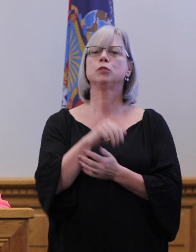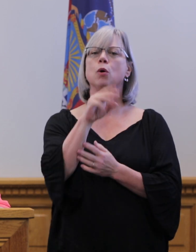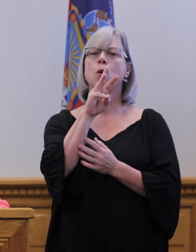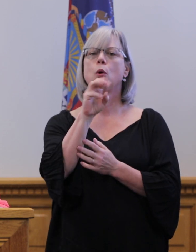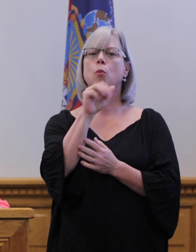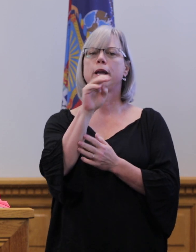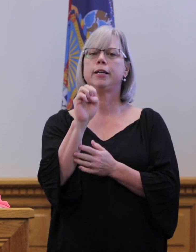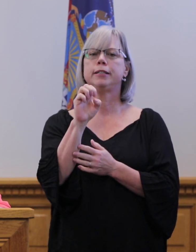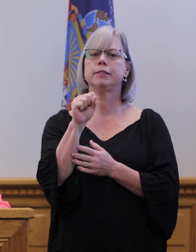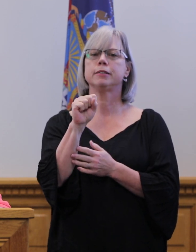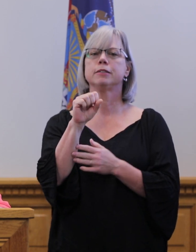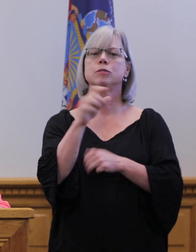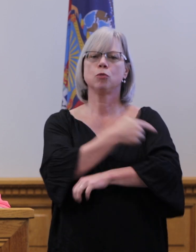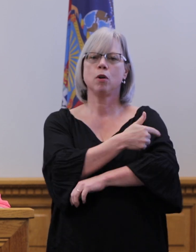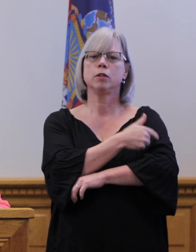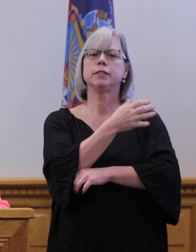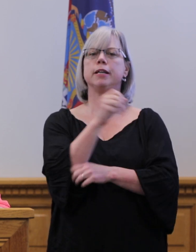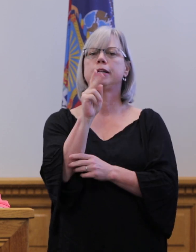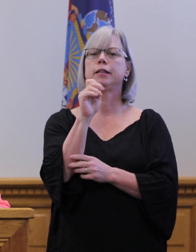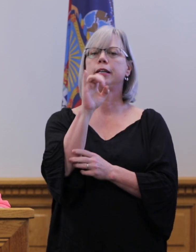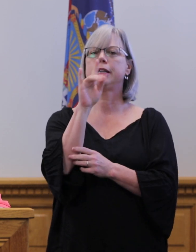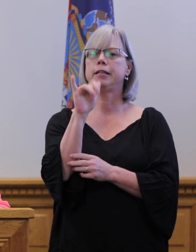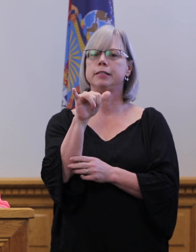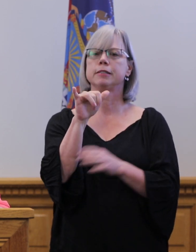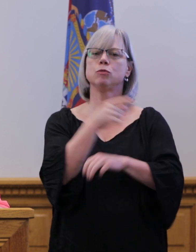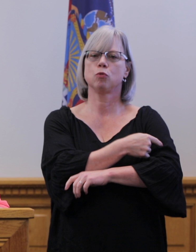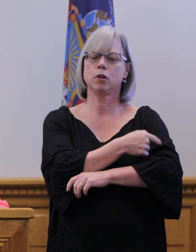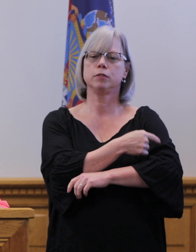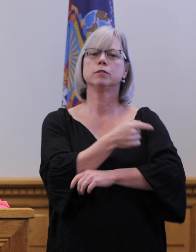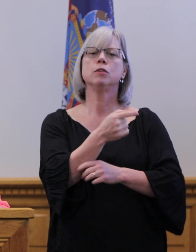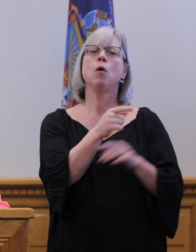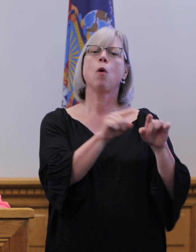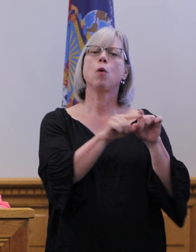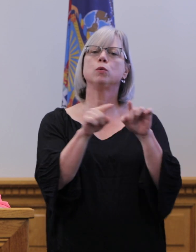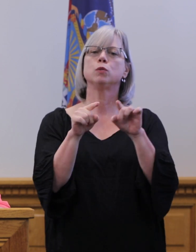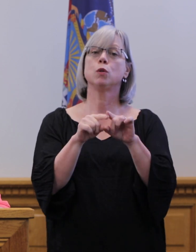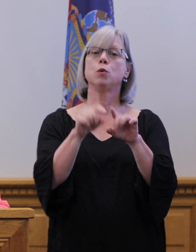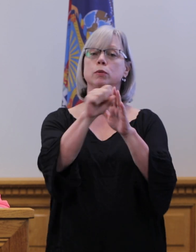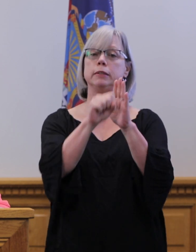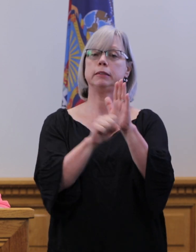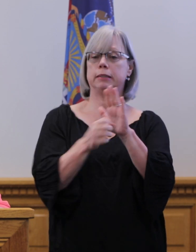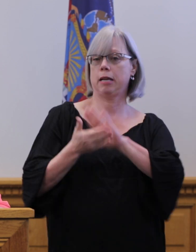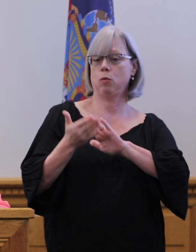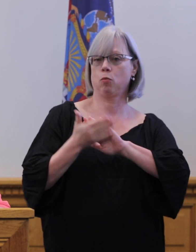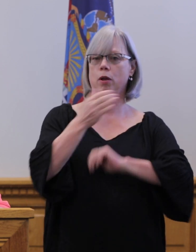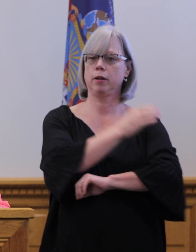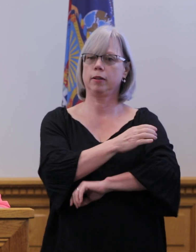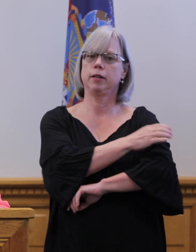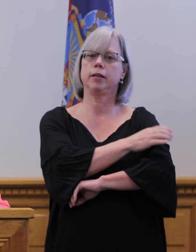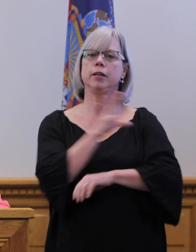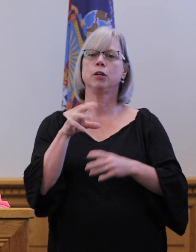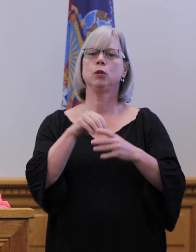the Office for the Aging. You can also register for a vaccine at one of the state-run clinics, including the New York